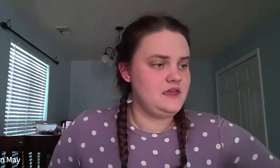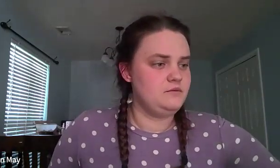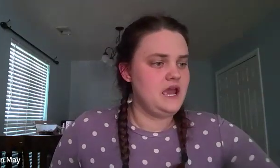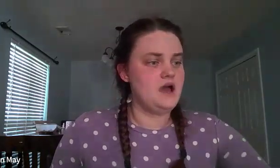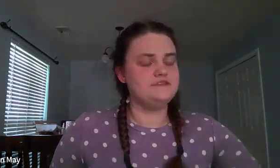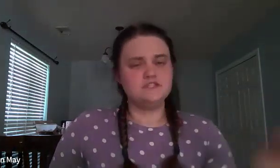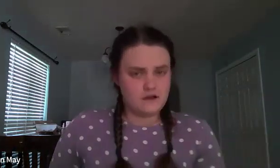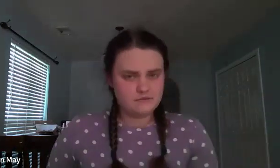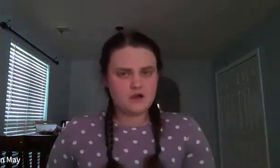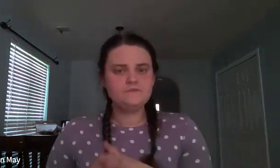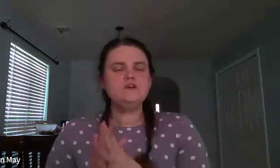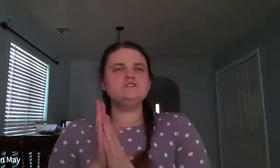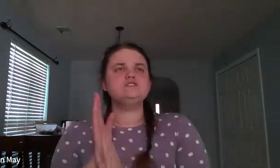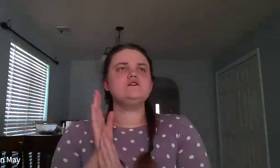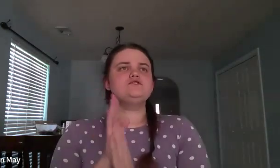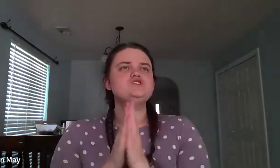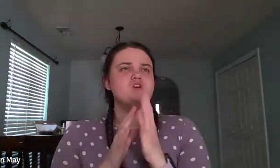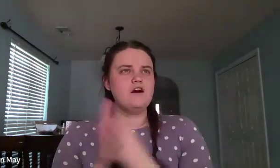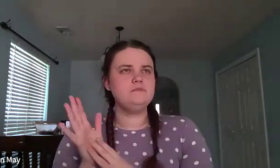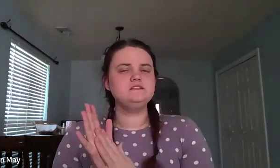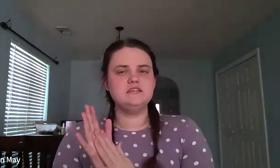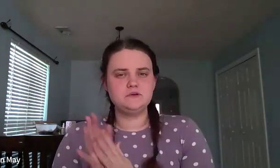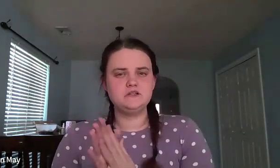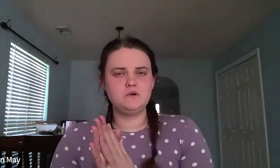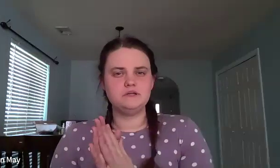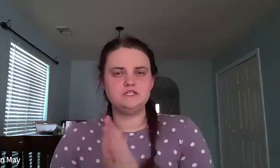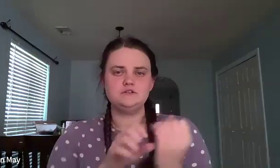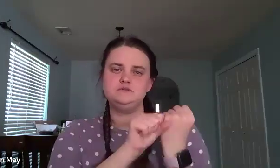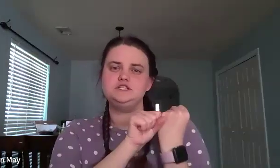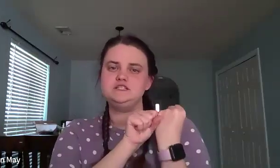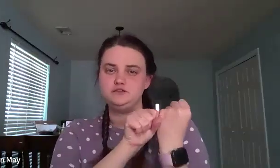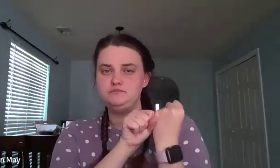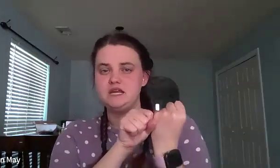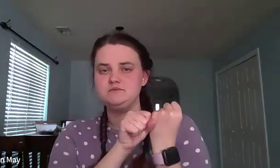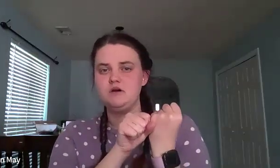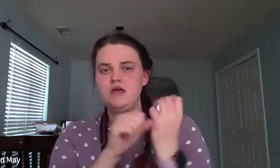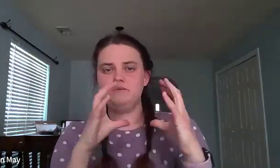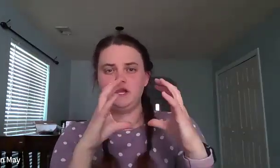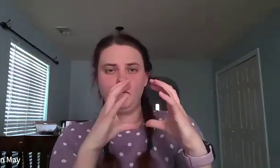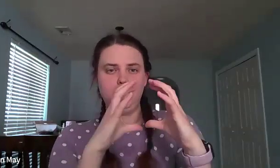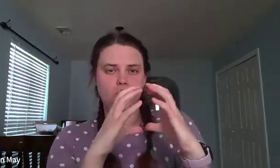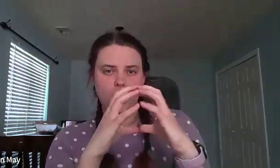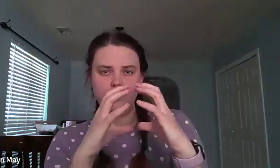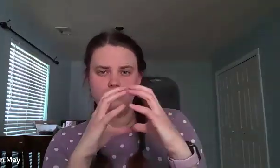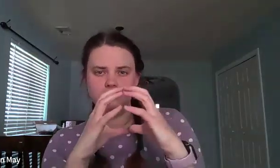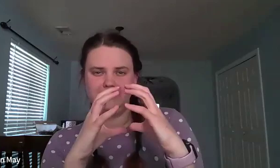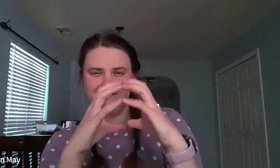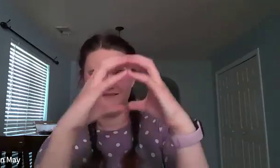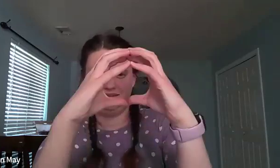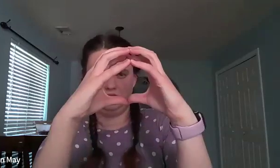Then we have softball. So for softball, typically what we do is we just still do baseball and then we go ball. Like